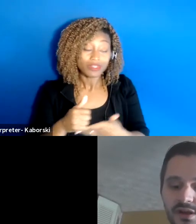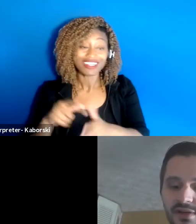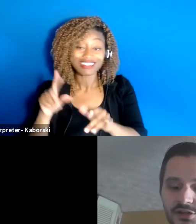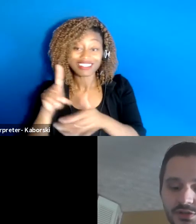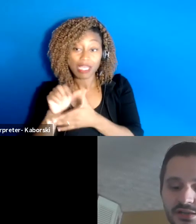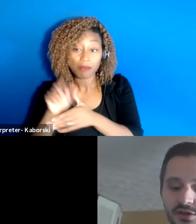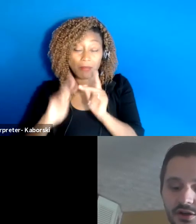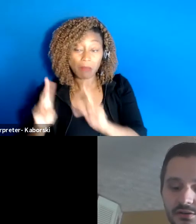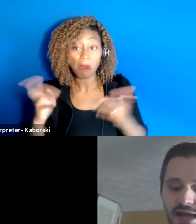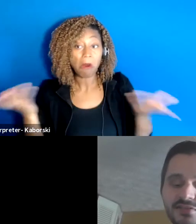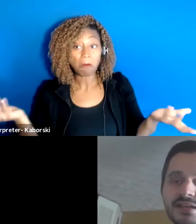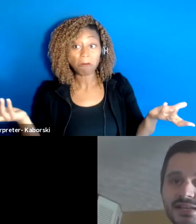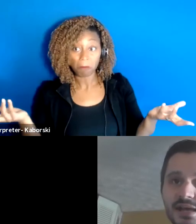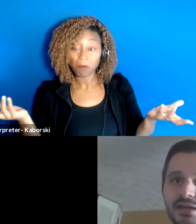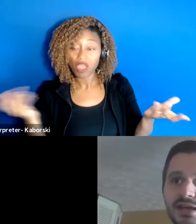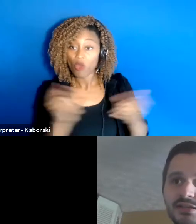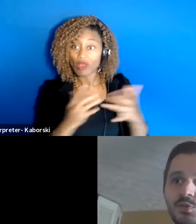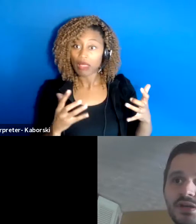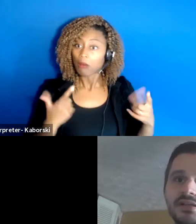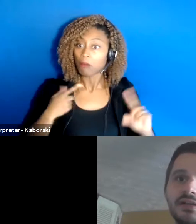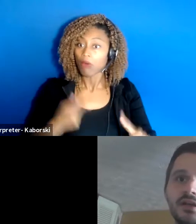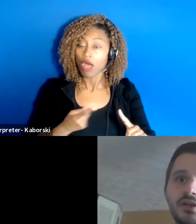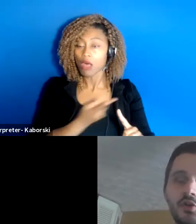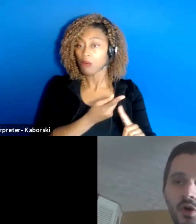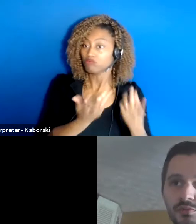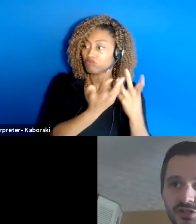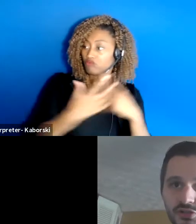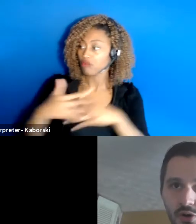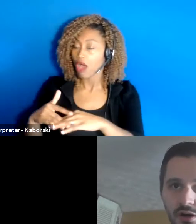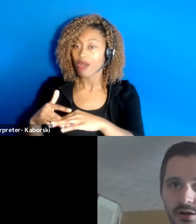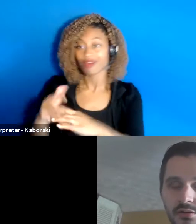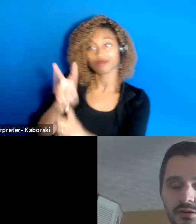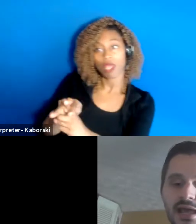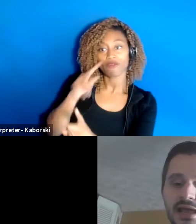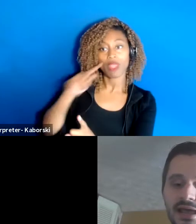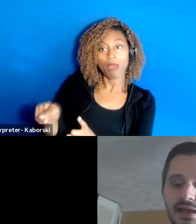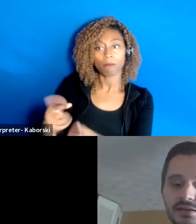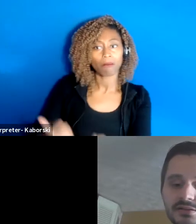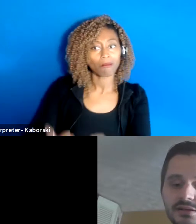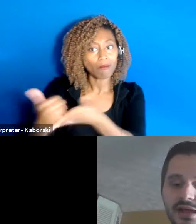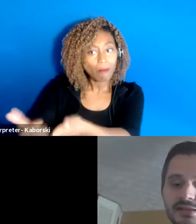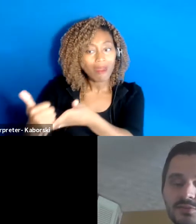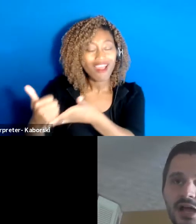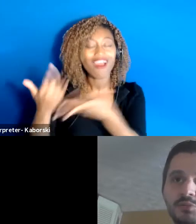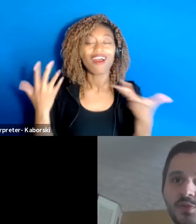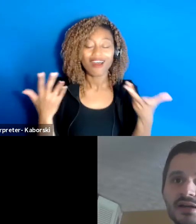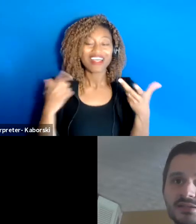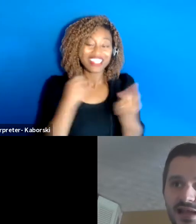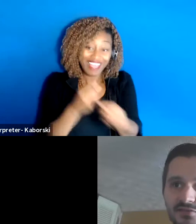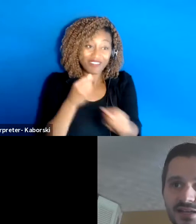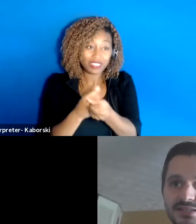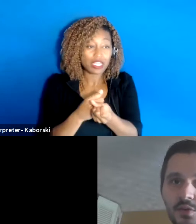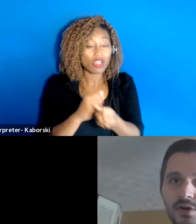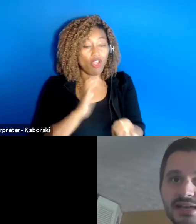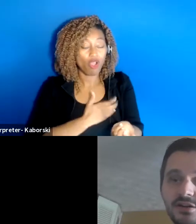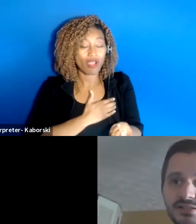work, our advocacy committee has really grown much stronger, and it's helped direct